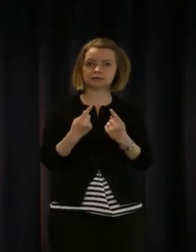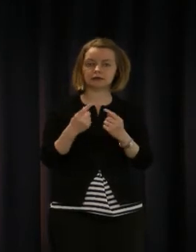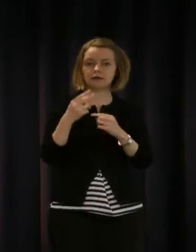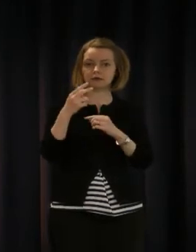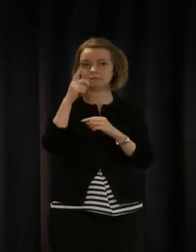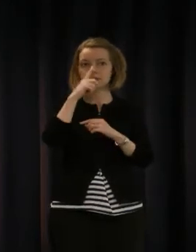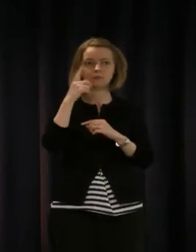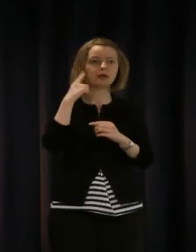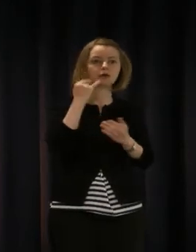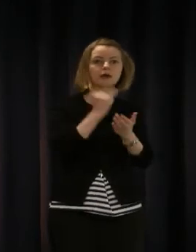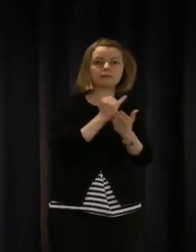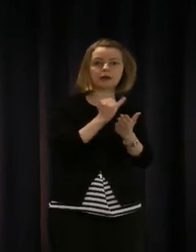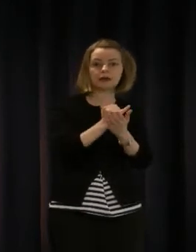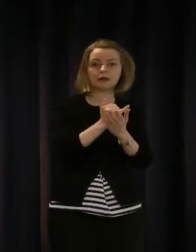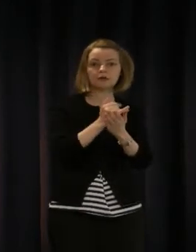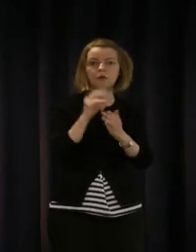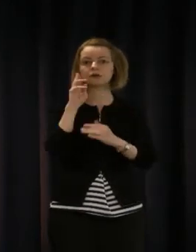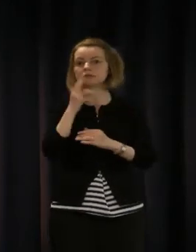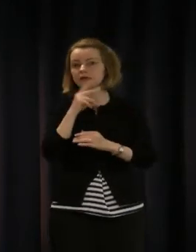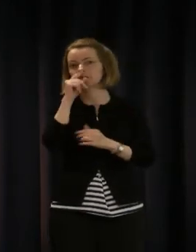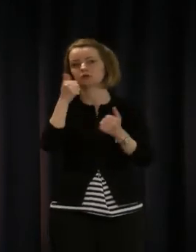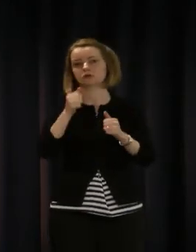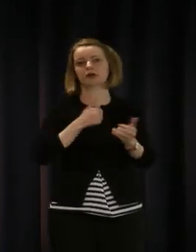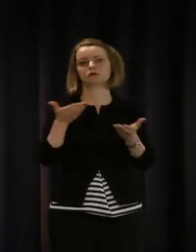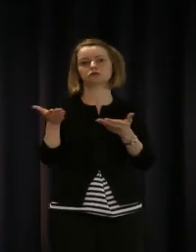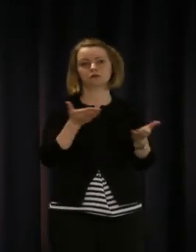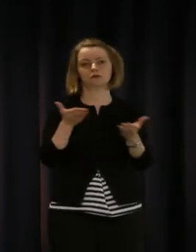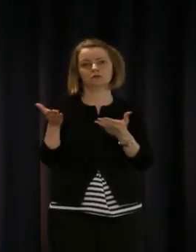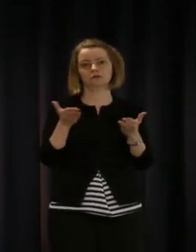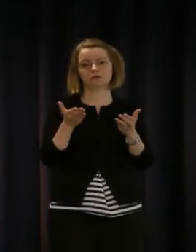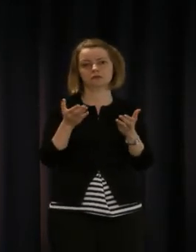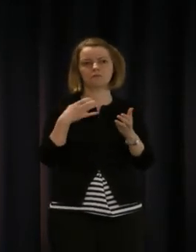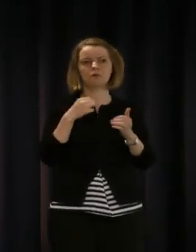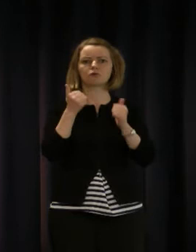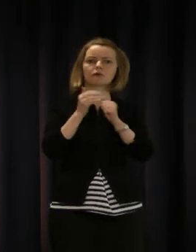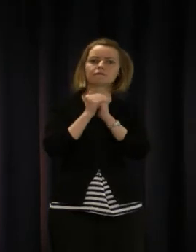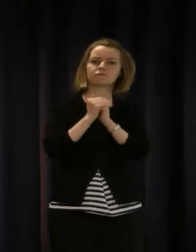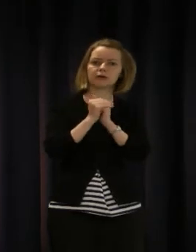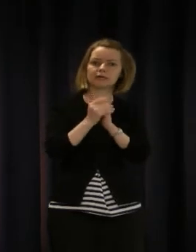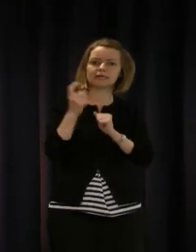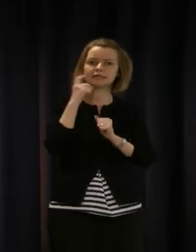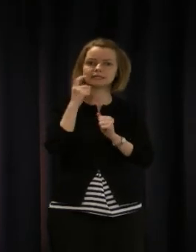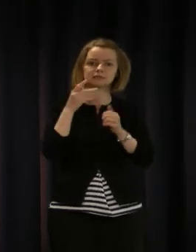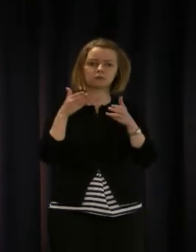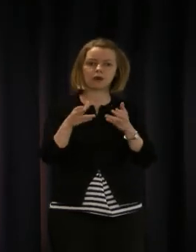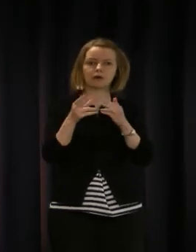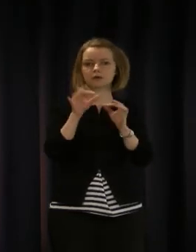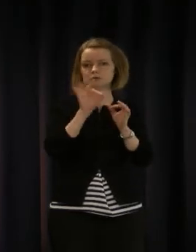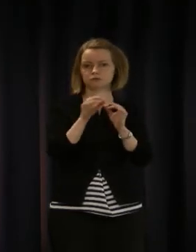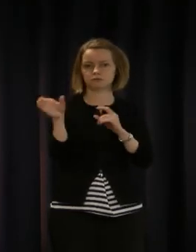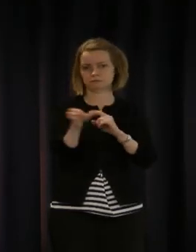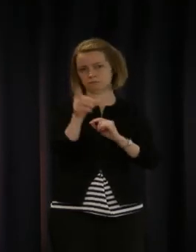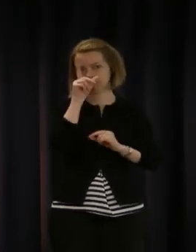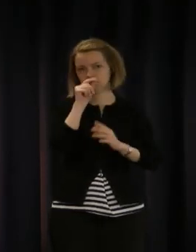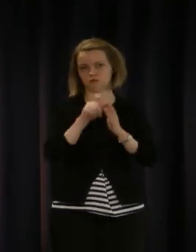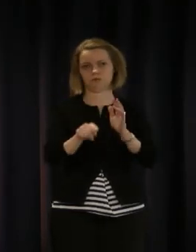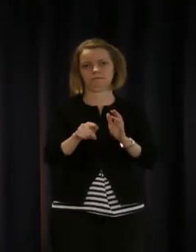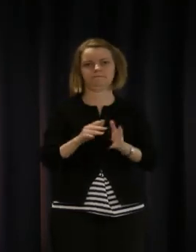hearing impairment to be able to use our services in a much more friendly, easier way.